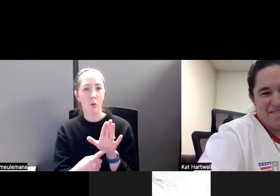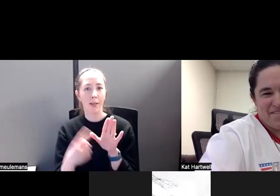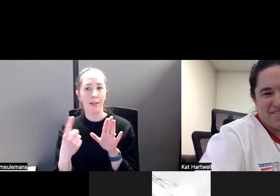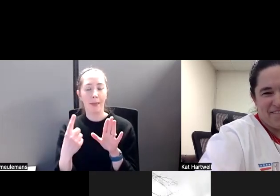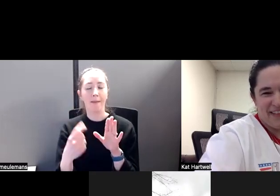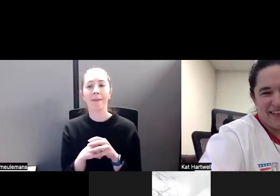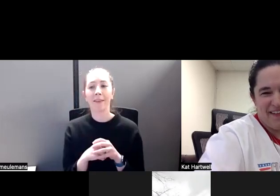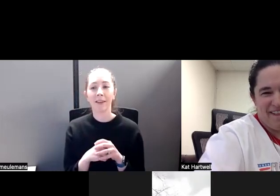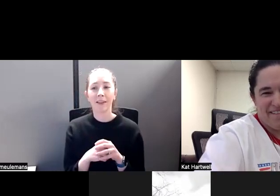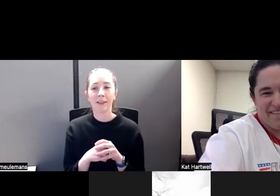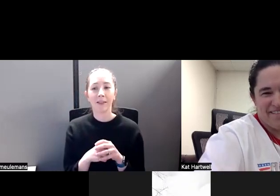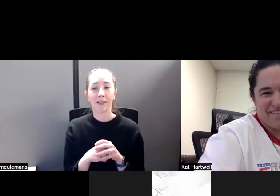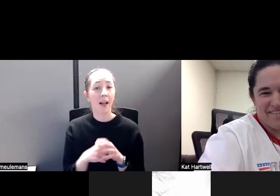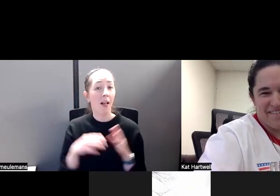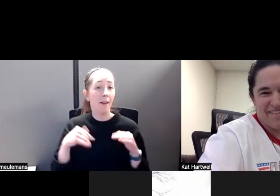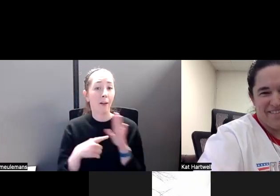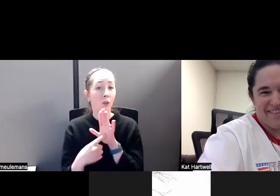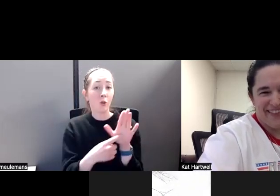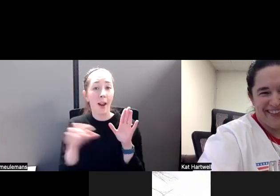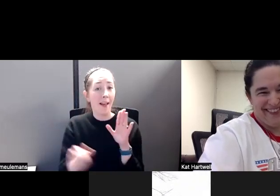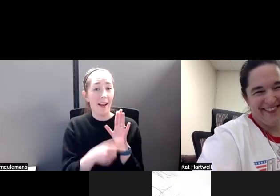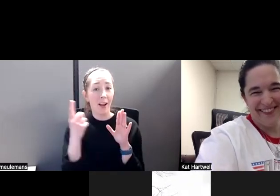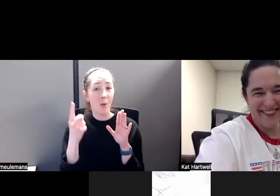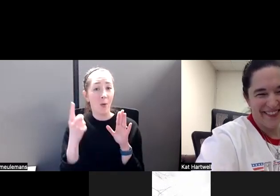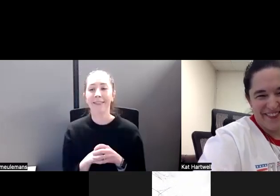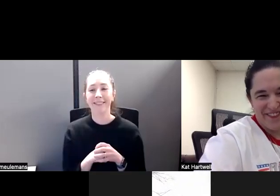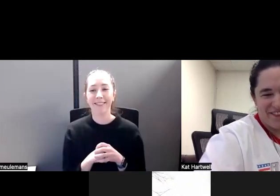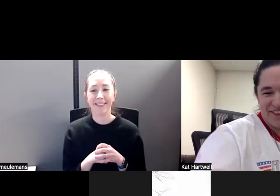show you guys something because I haven't showed anyone else this and I'm looking at it right now.